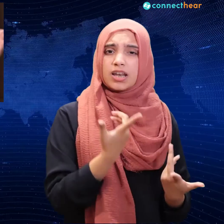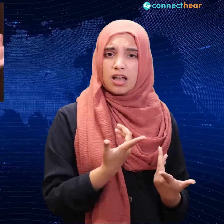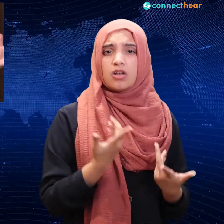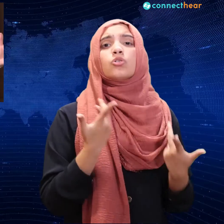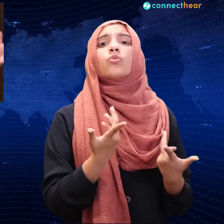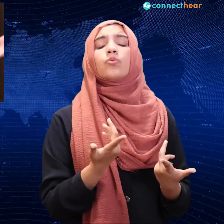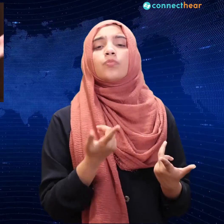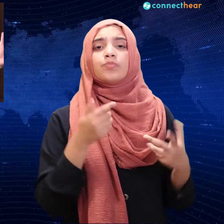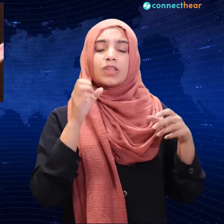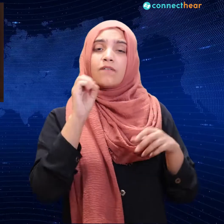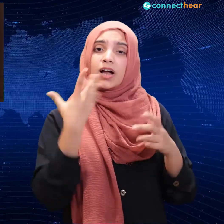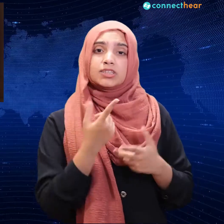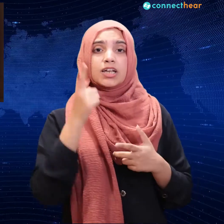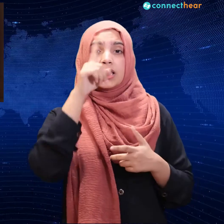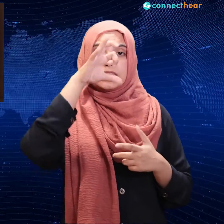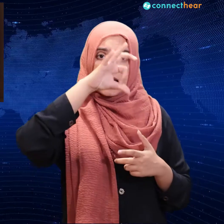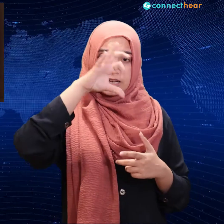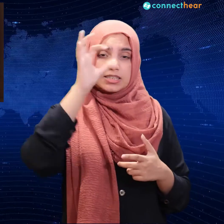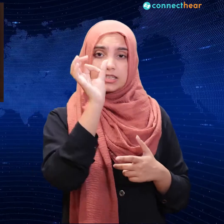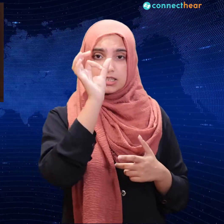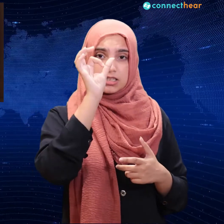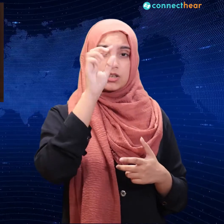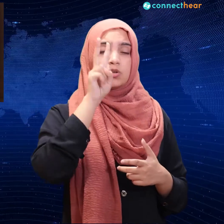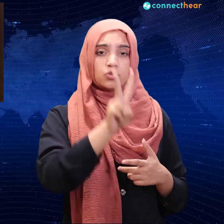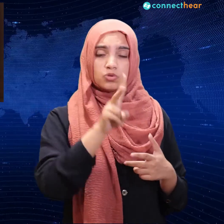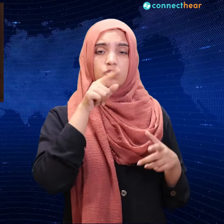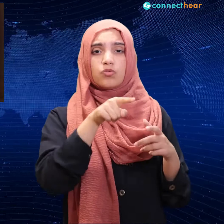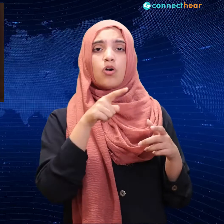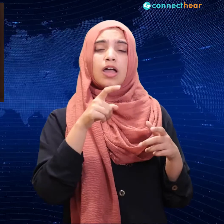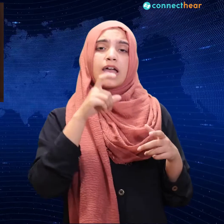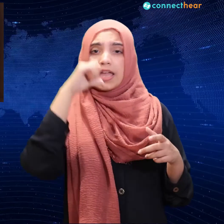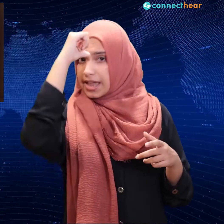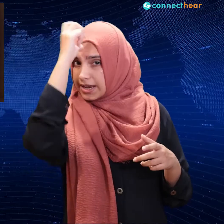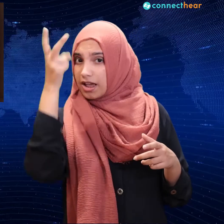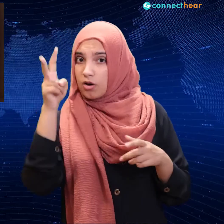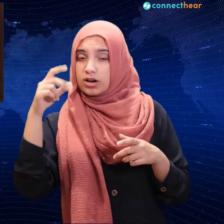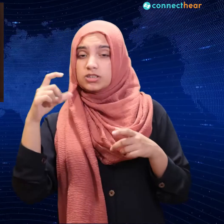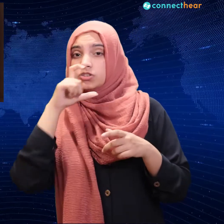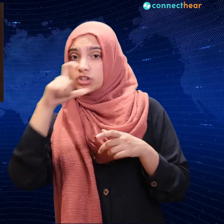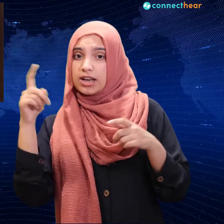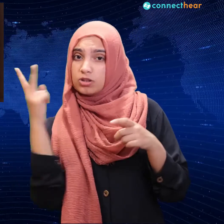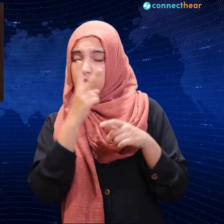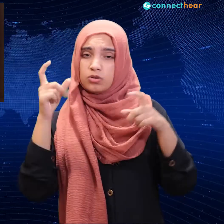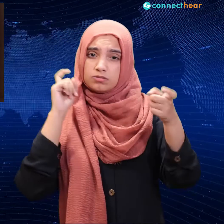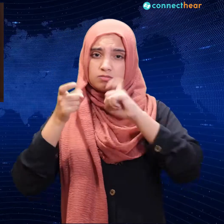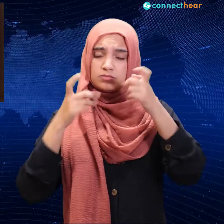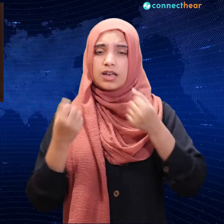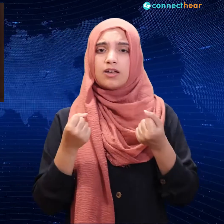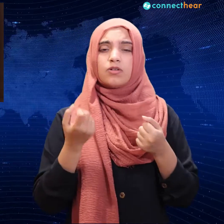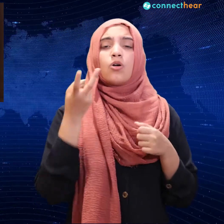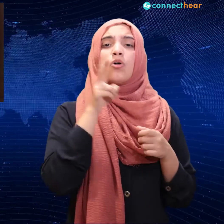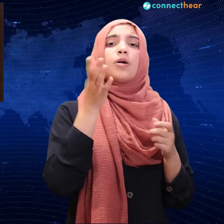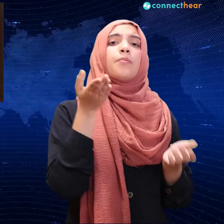Because in 1962 there was a war between India and China. Then again, when India was threatening us in Kashmir, there was